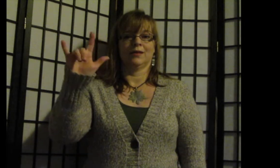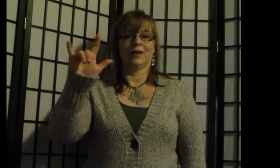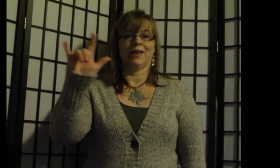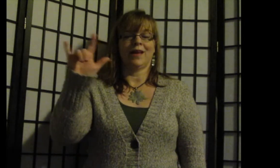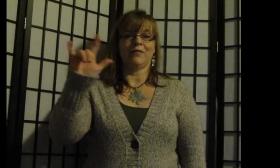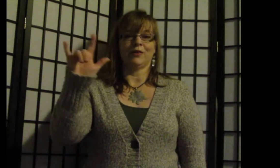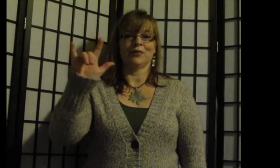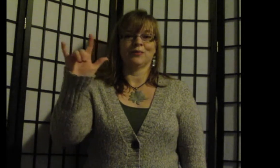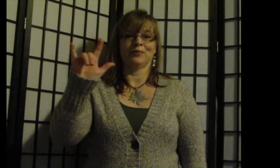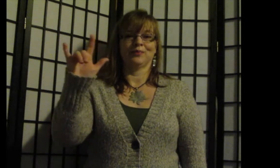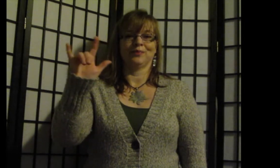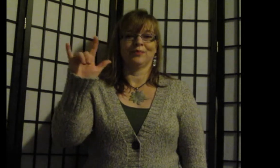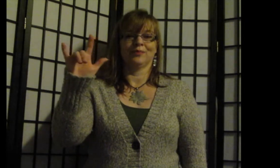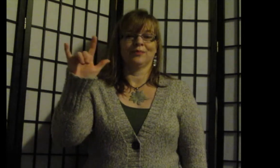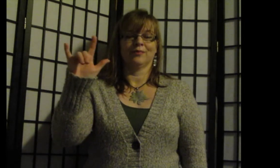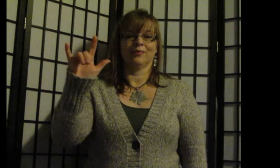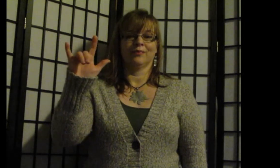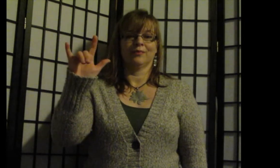I love you.